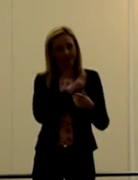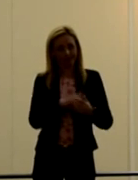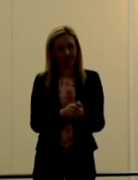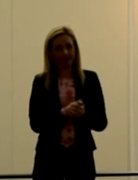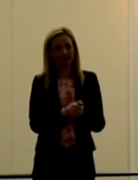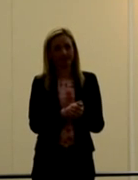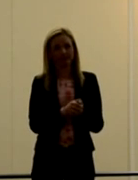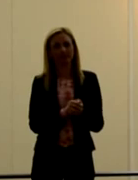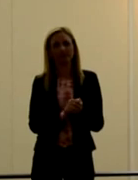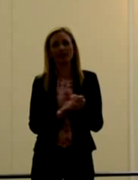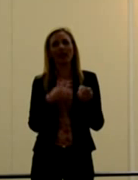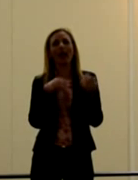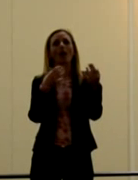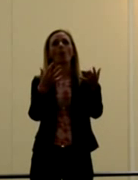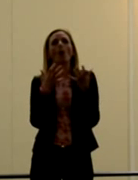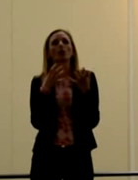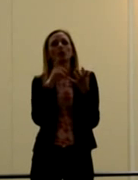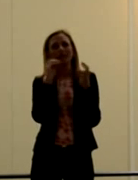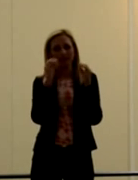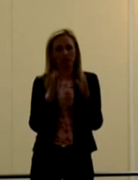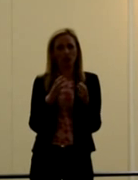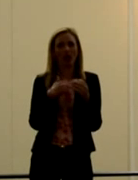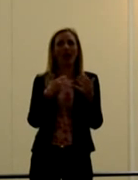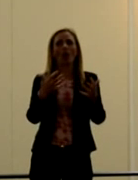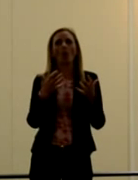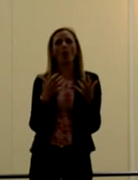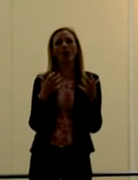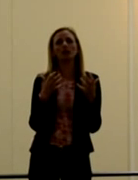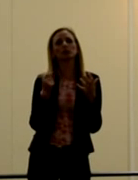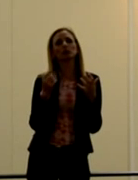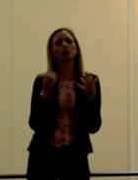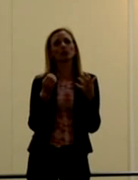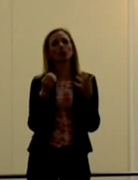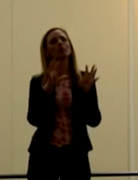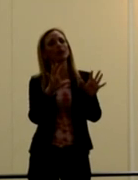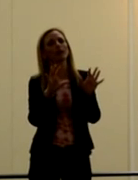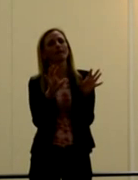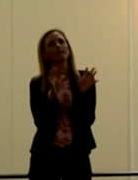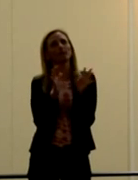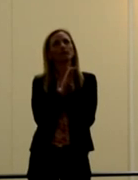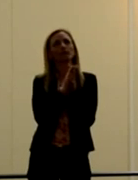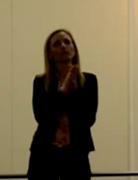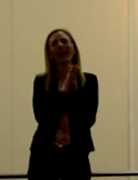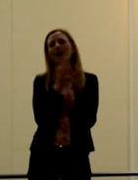I wanted to be a cop at one point in my life. I wanted to be a teacher at another point.